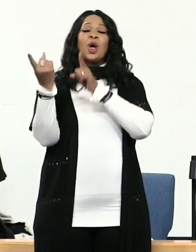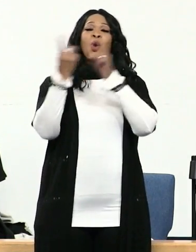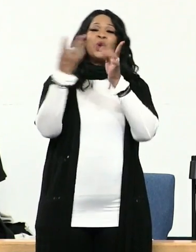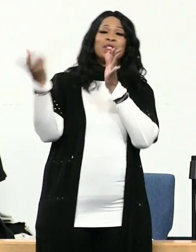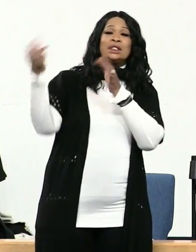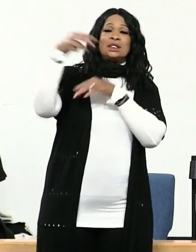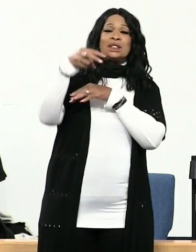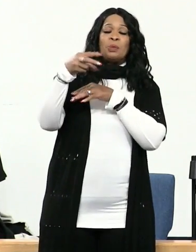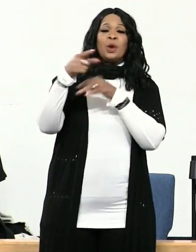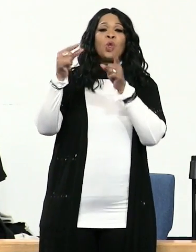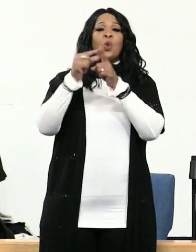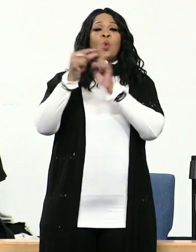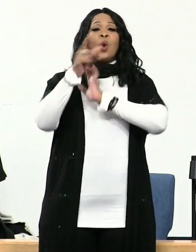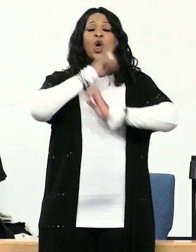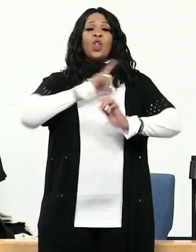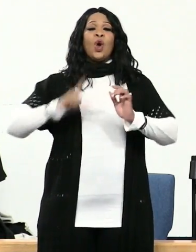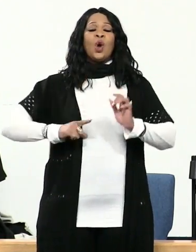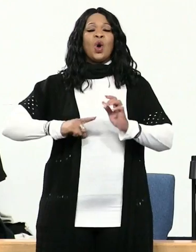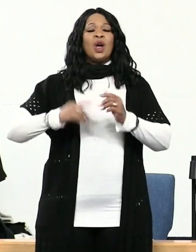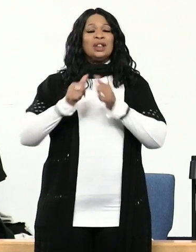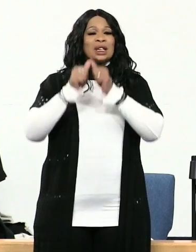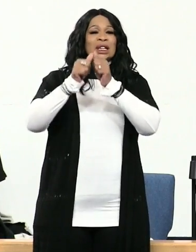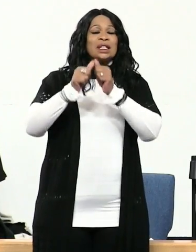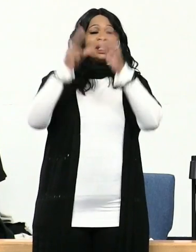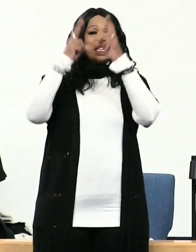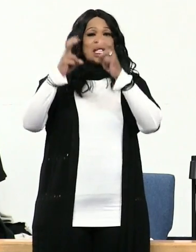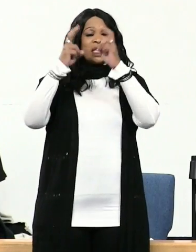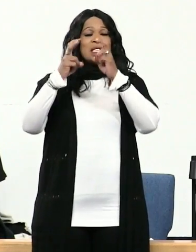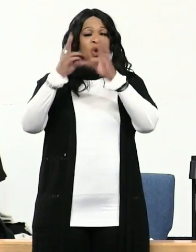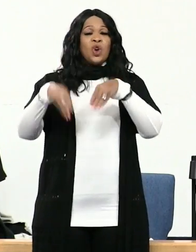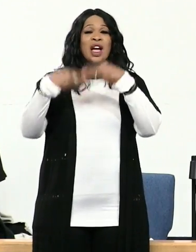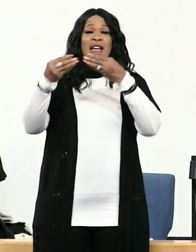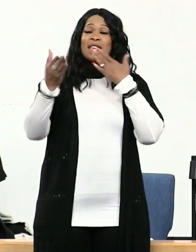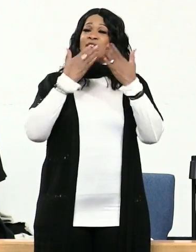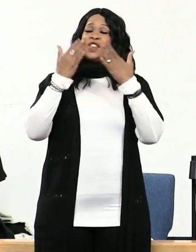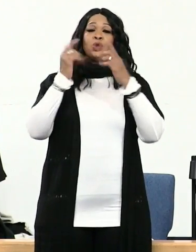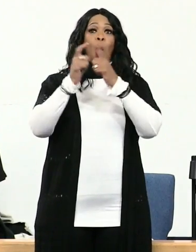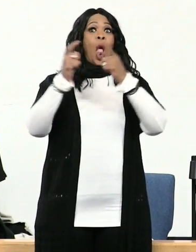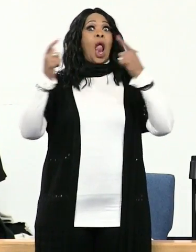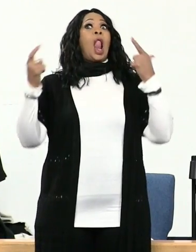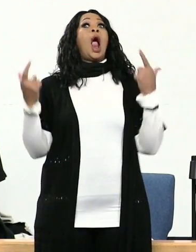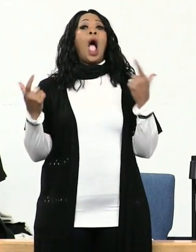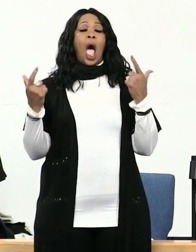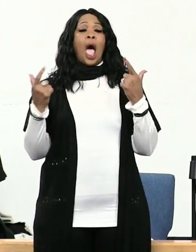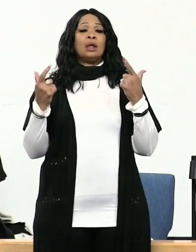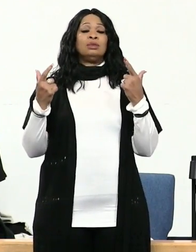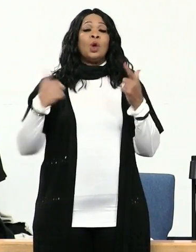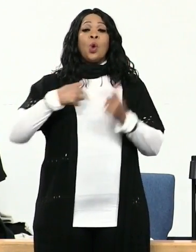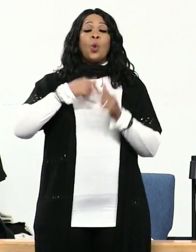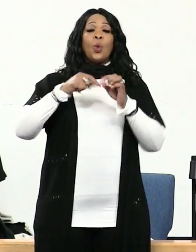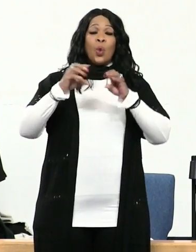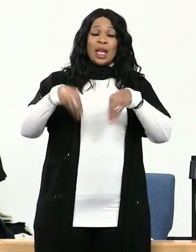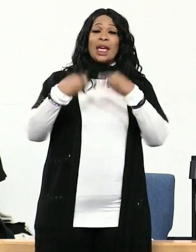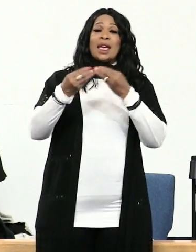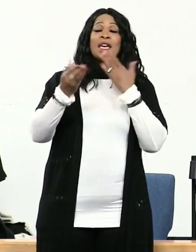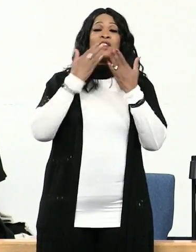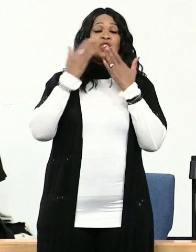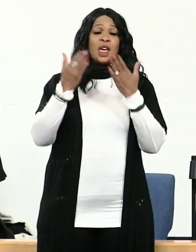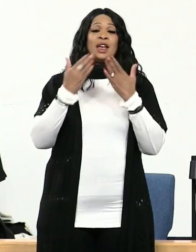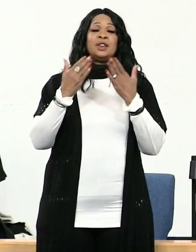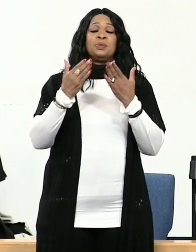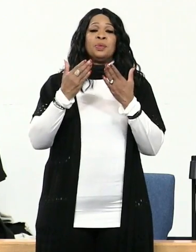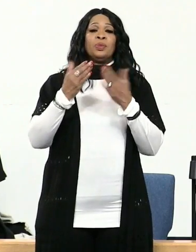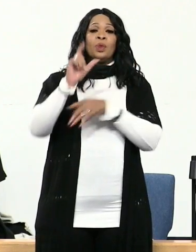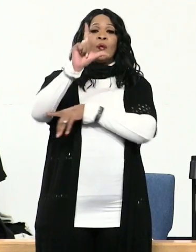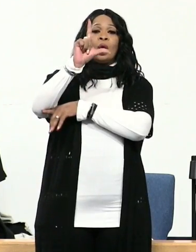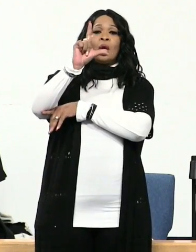Lord. We're still in the series on give thanks because there's still a whole lot that we can give thanks about. So we're going to